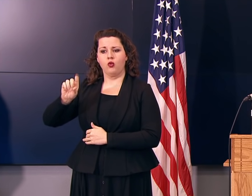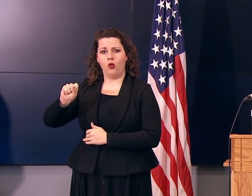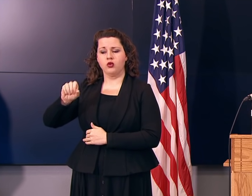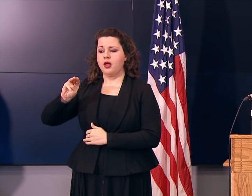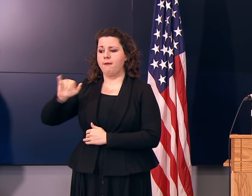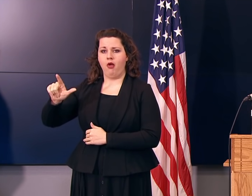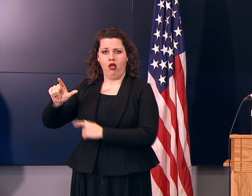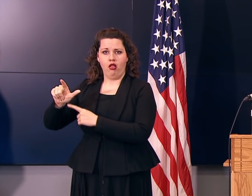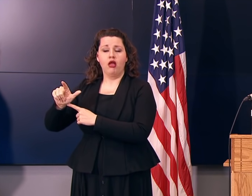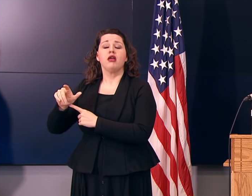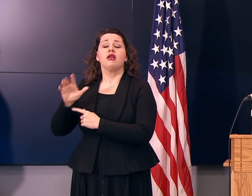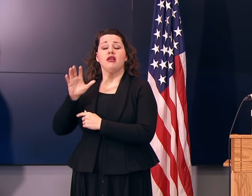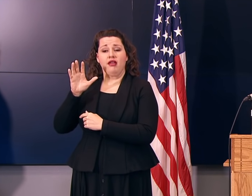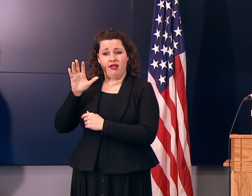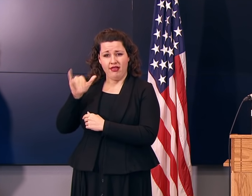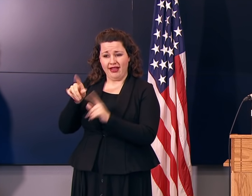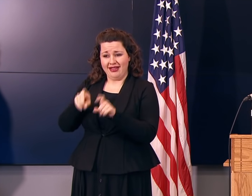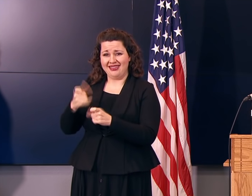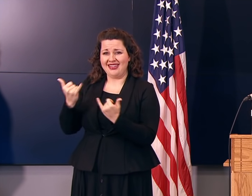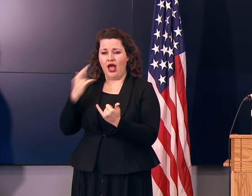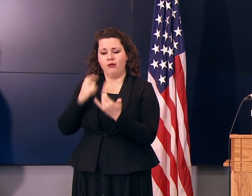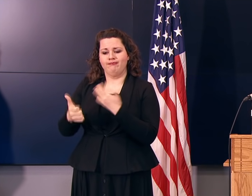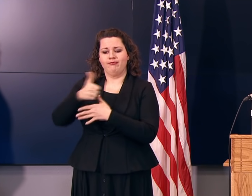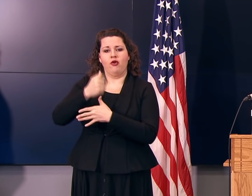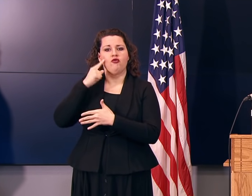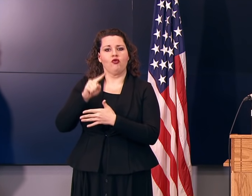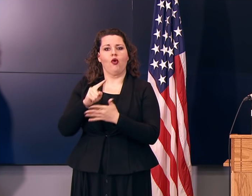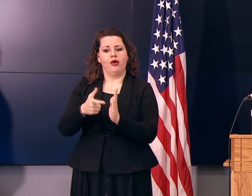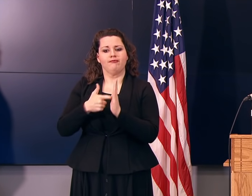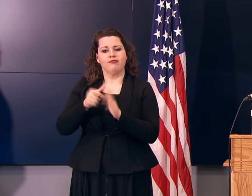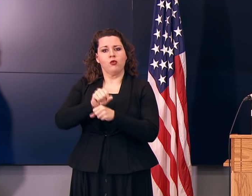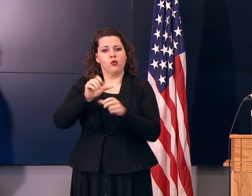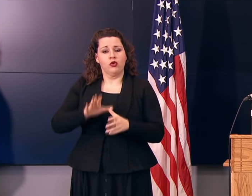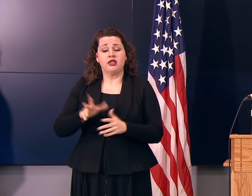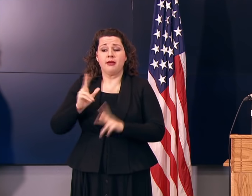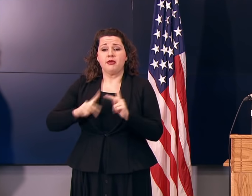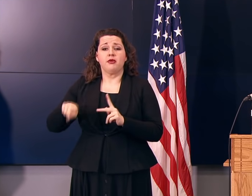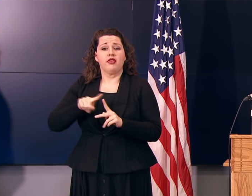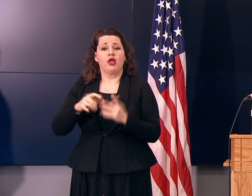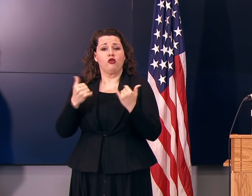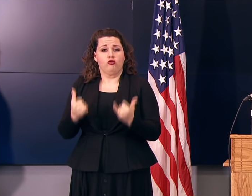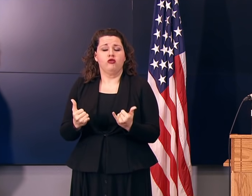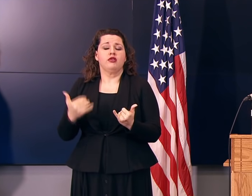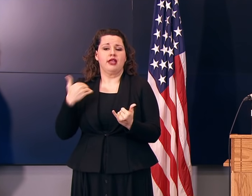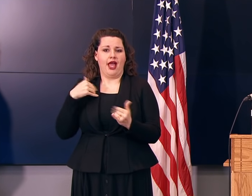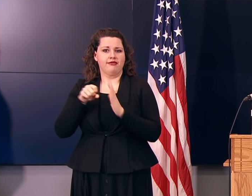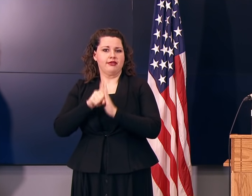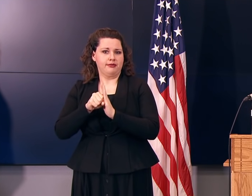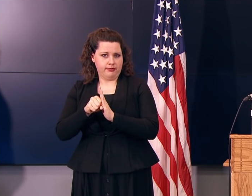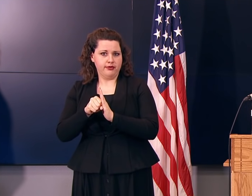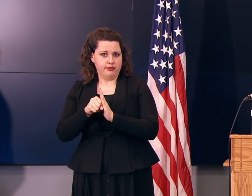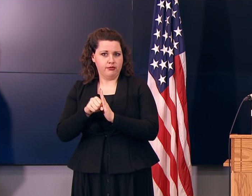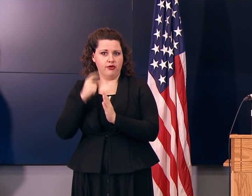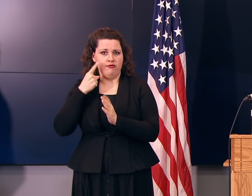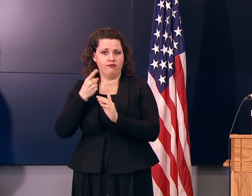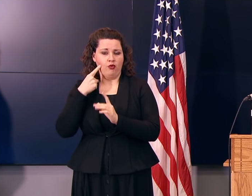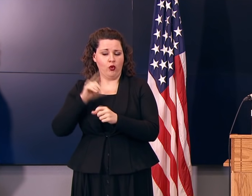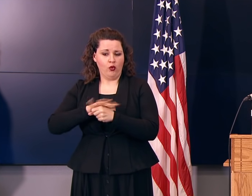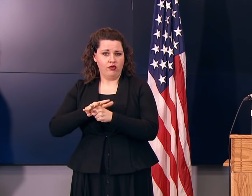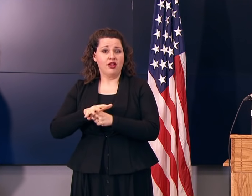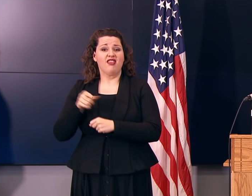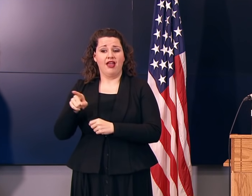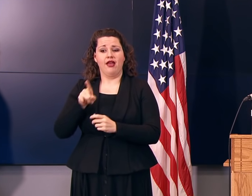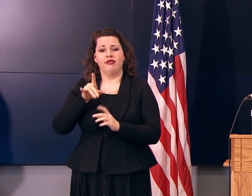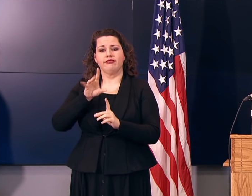now is prioritized for essential workers and people who currently have symptoms of COVID-19, have been